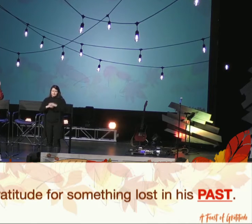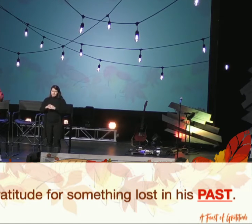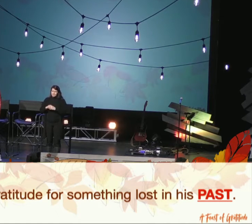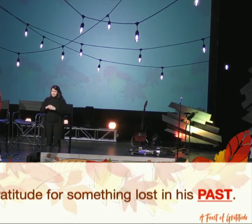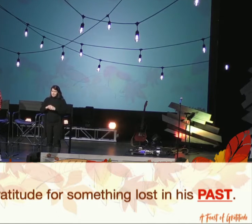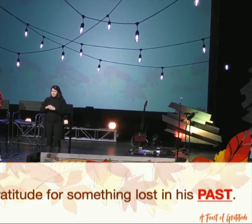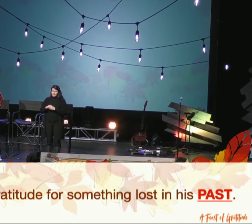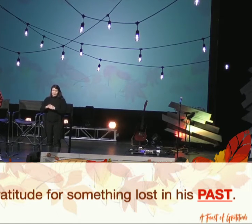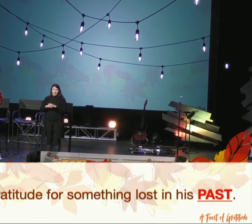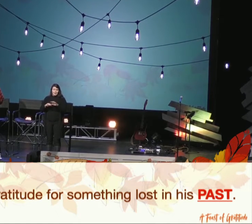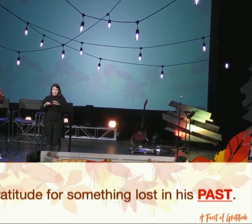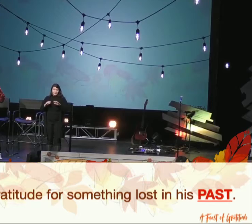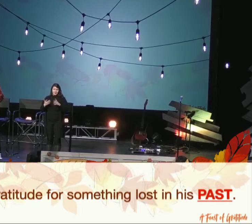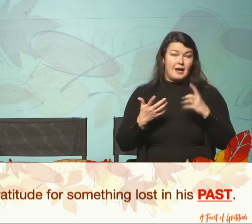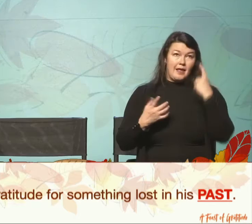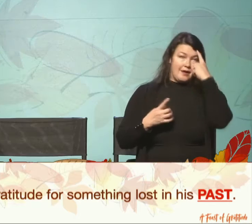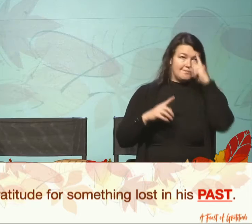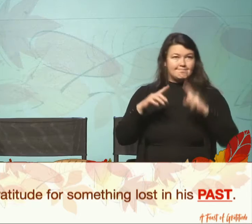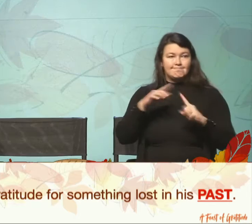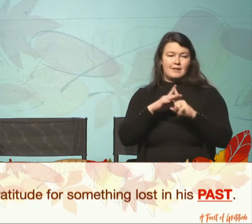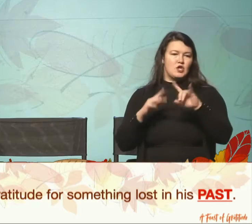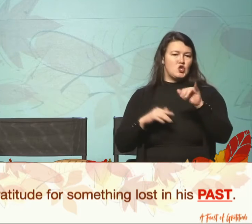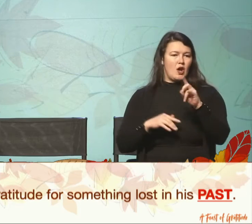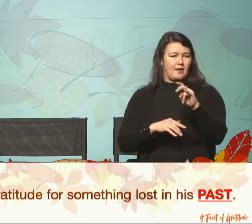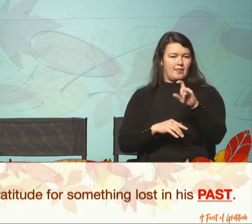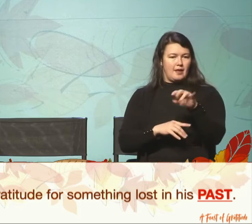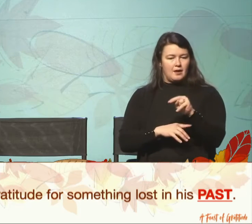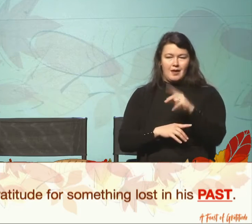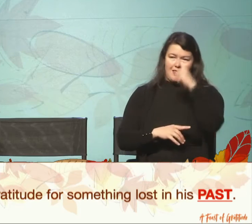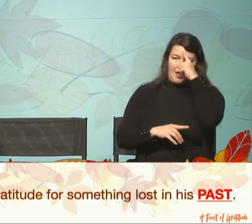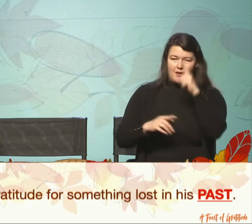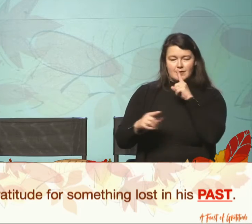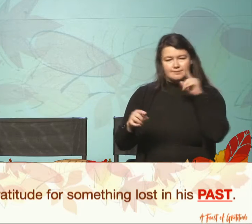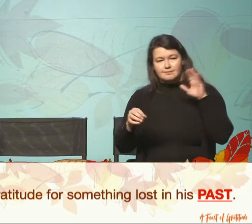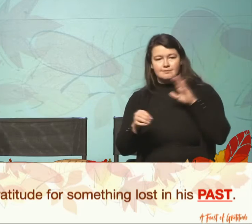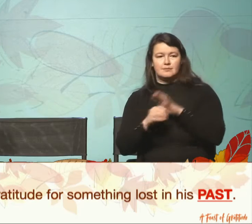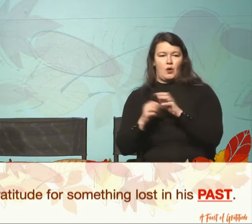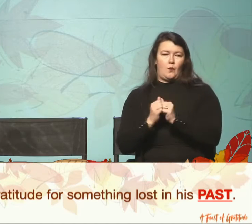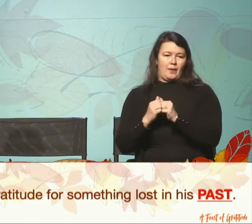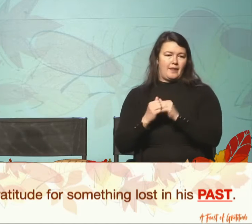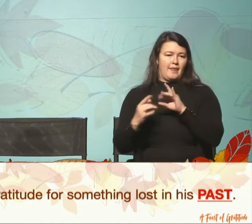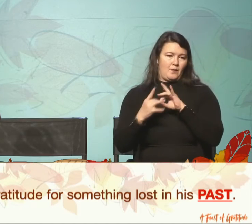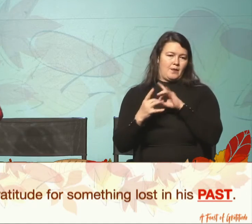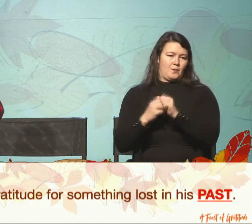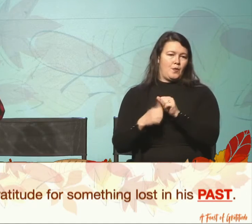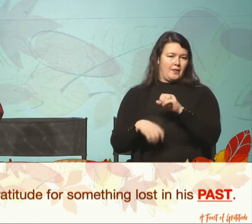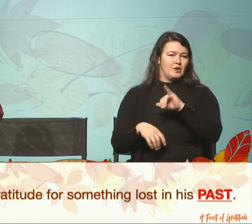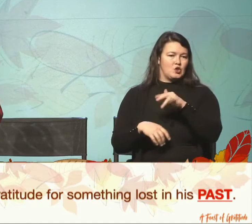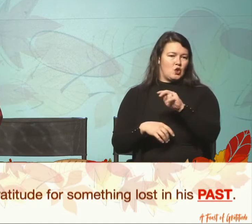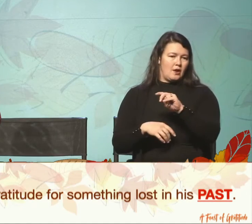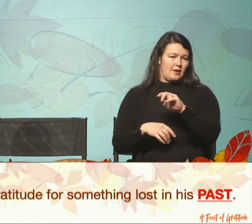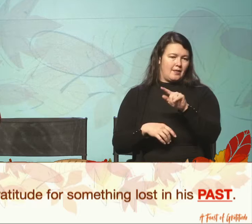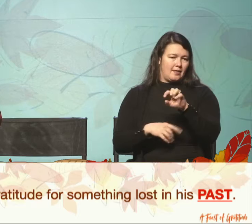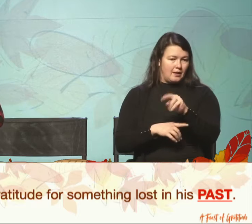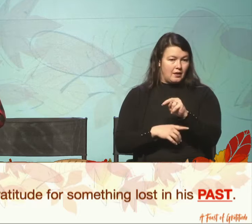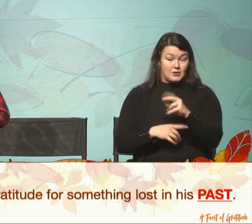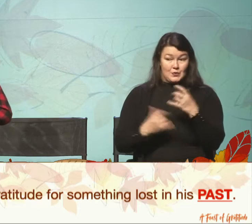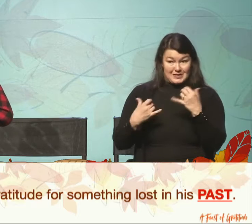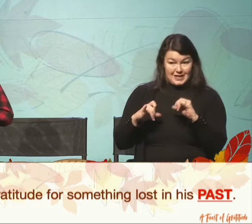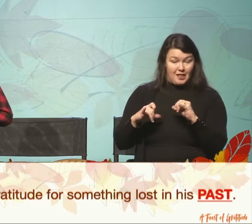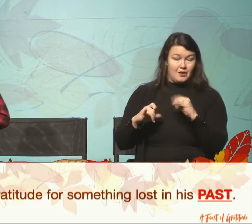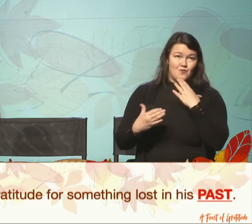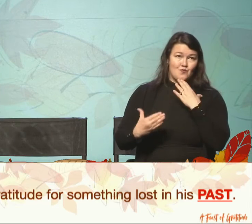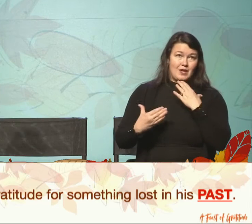of Jonathan. He thought of this covenant. He thought of this relationship that he had. And in that moment, he's filled with gratitude. And